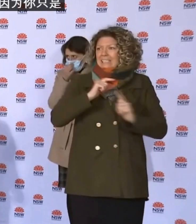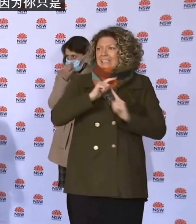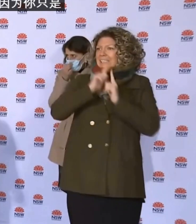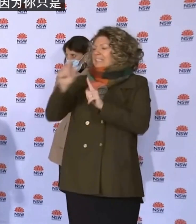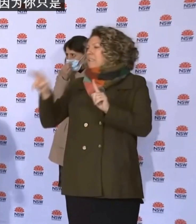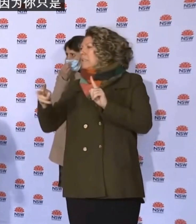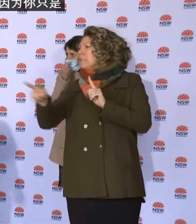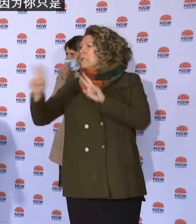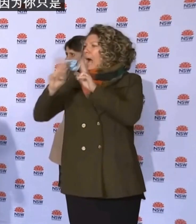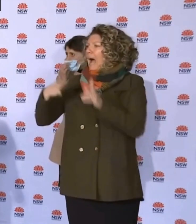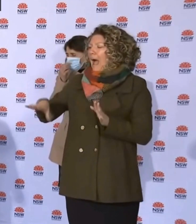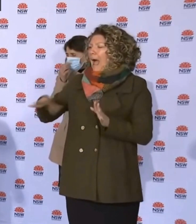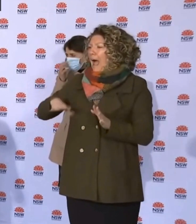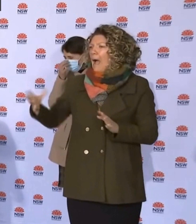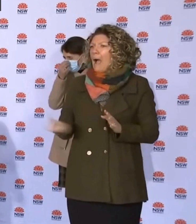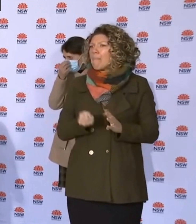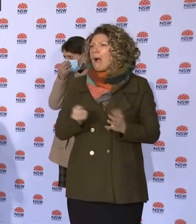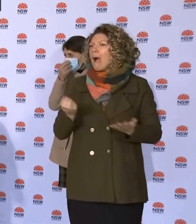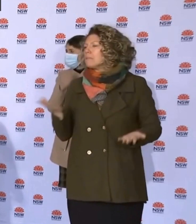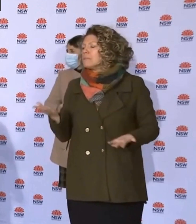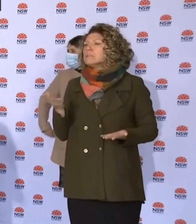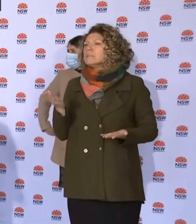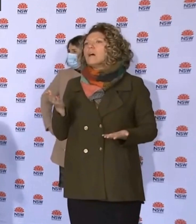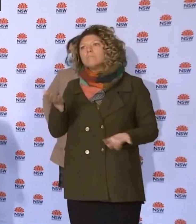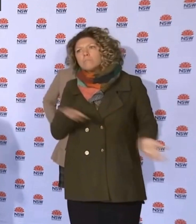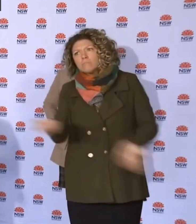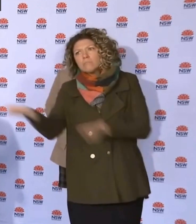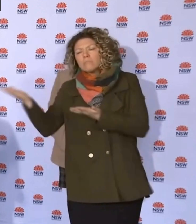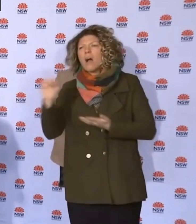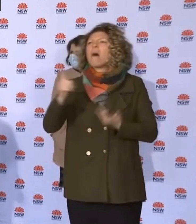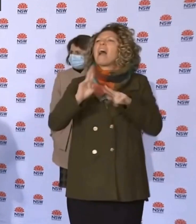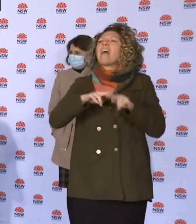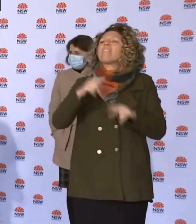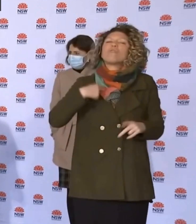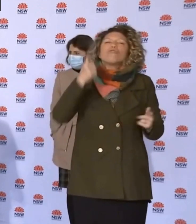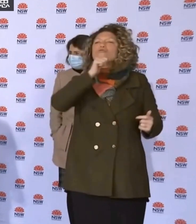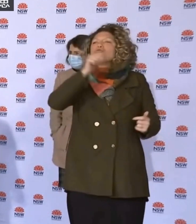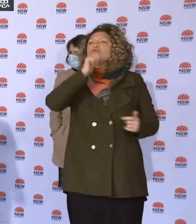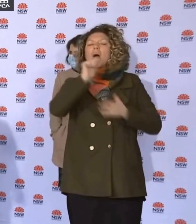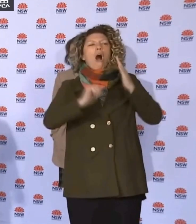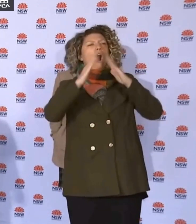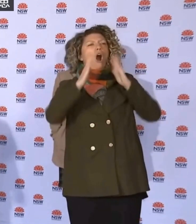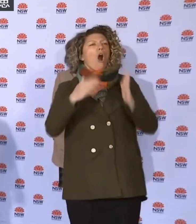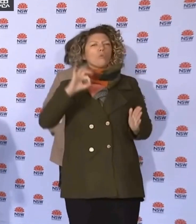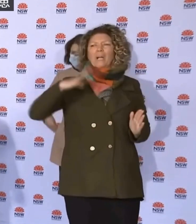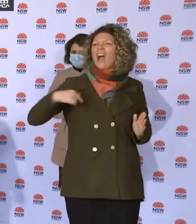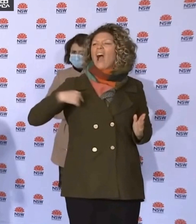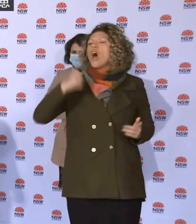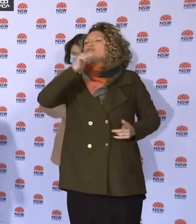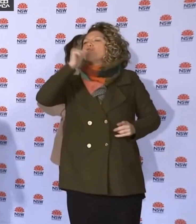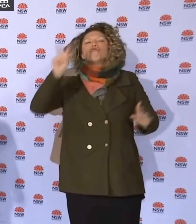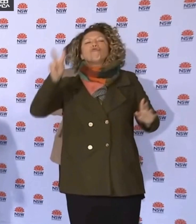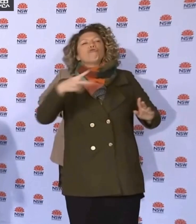in a discretionary way because you're just wanting to browse or get in a sense of the property market. I think we all just